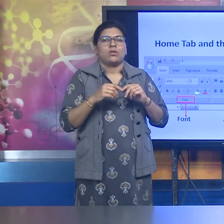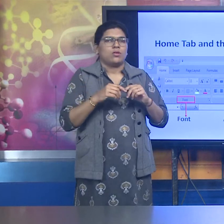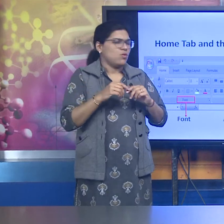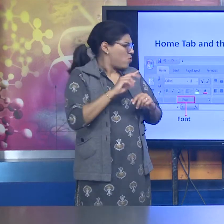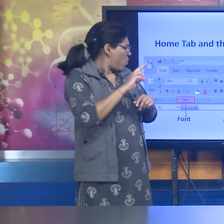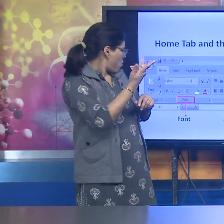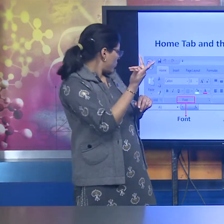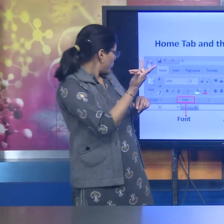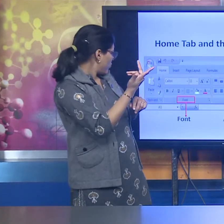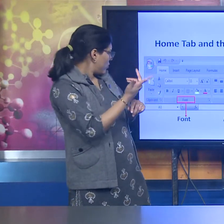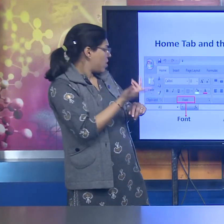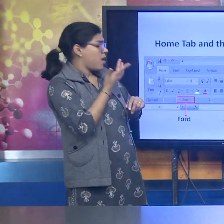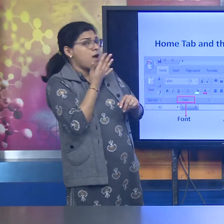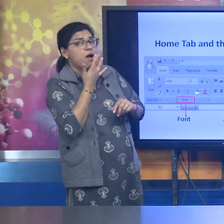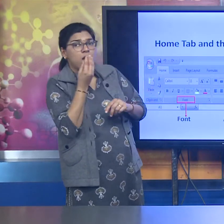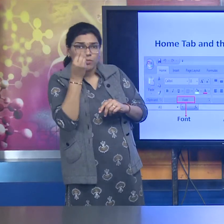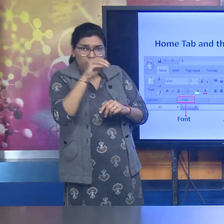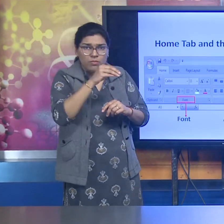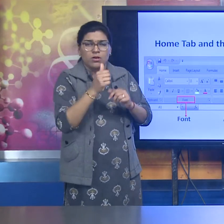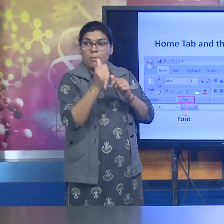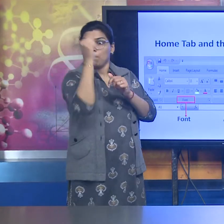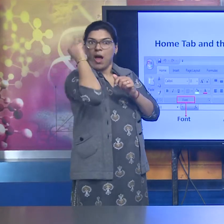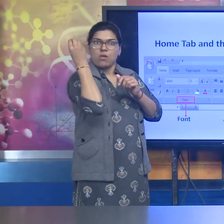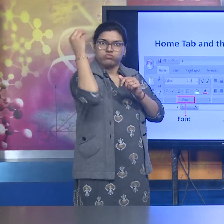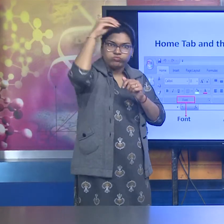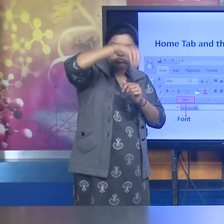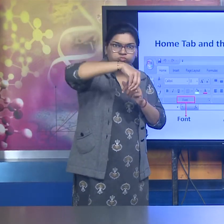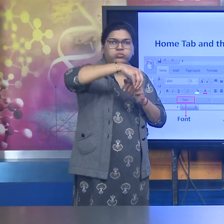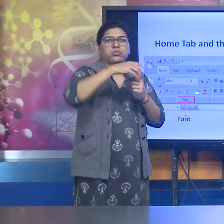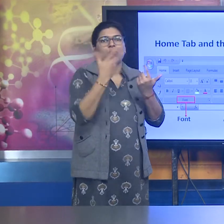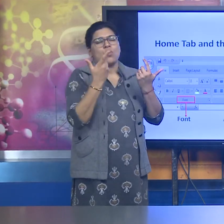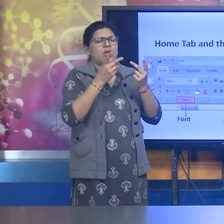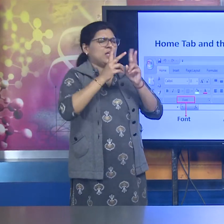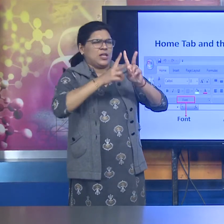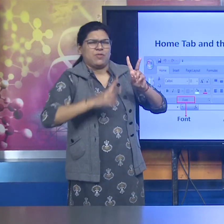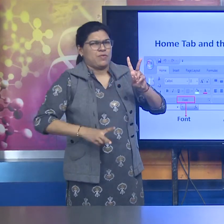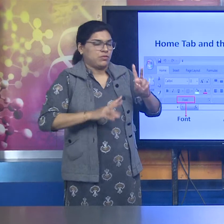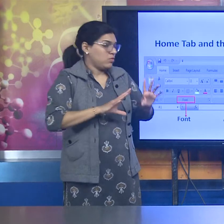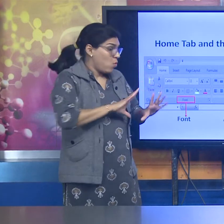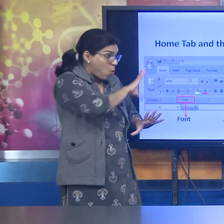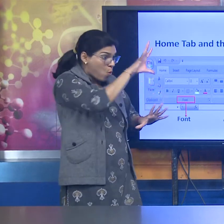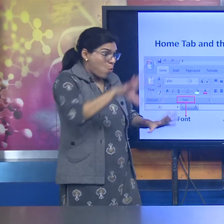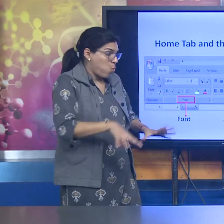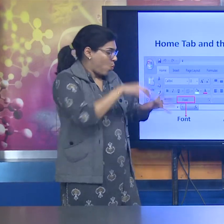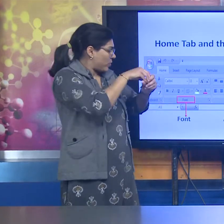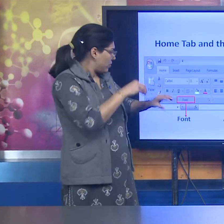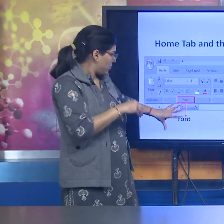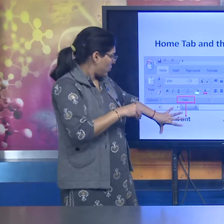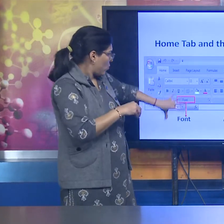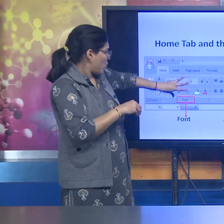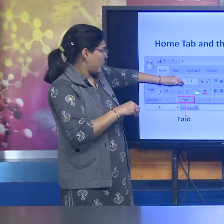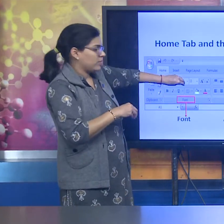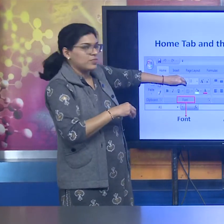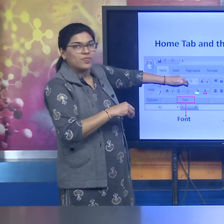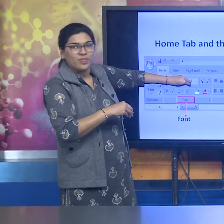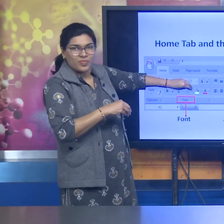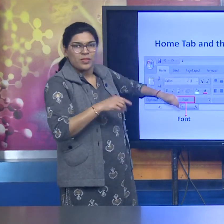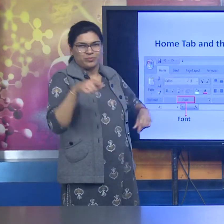you can choose the right font for your